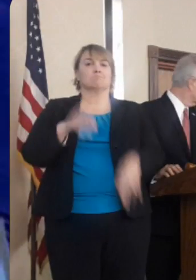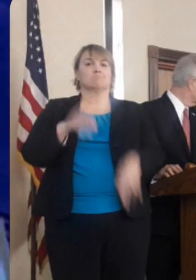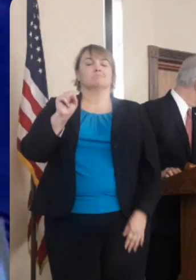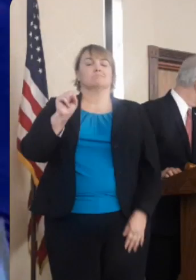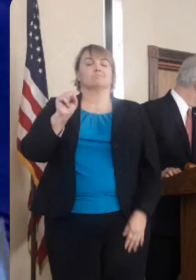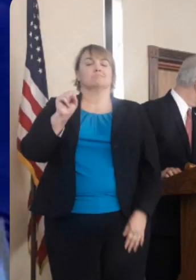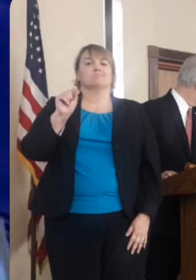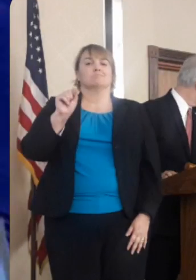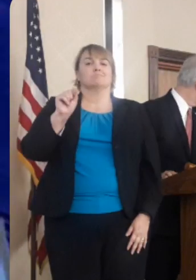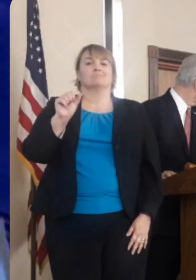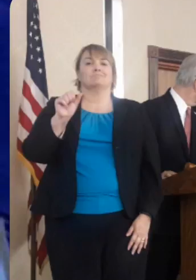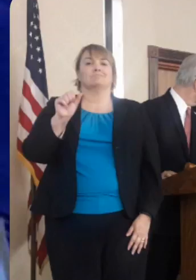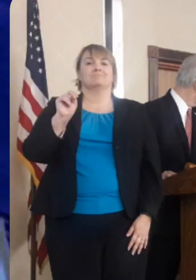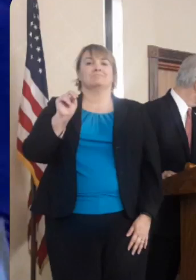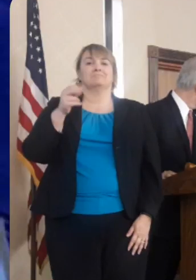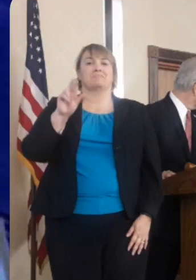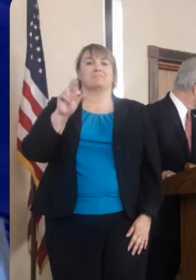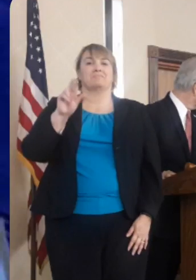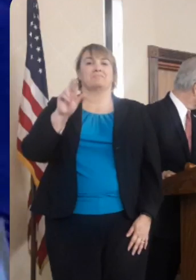Standard rule.